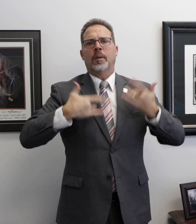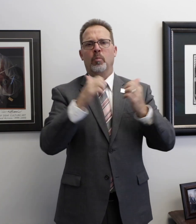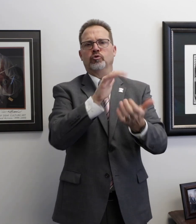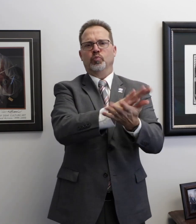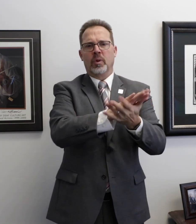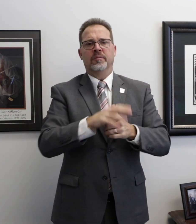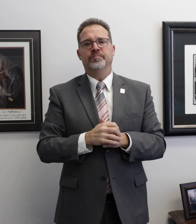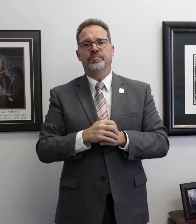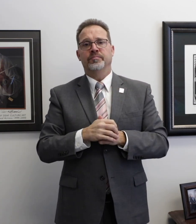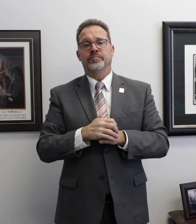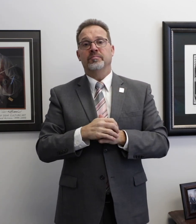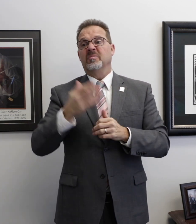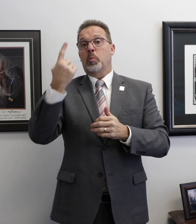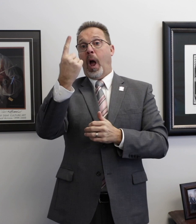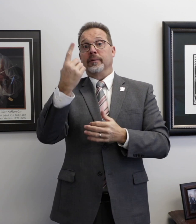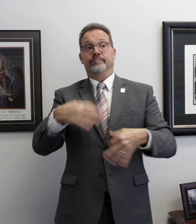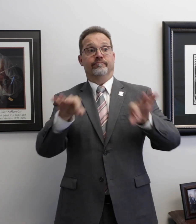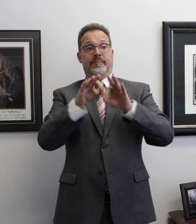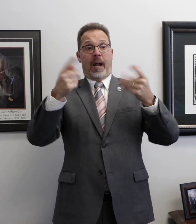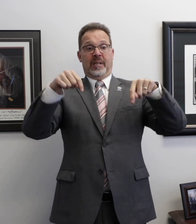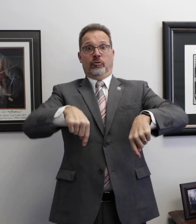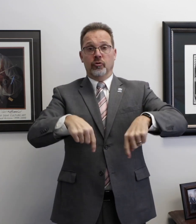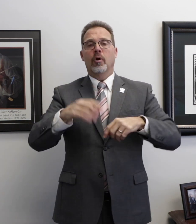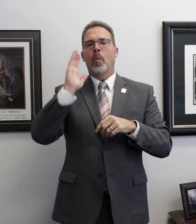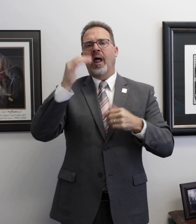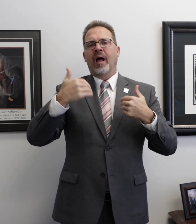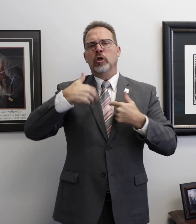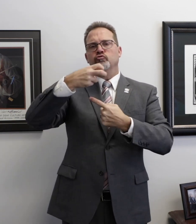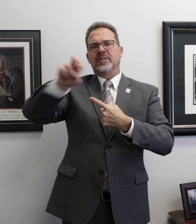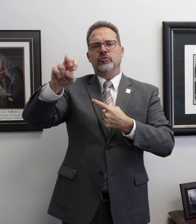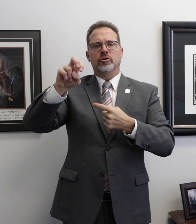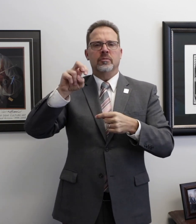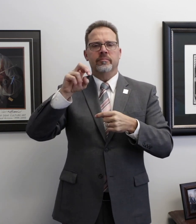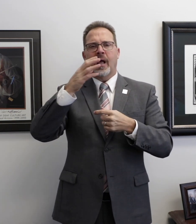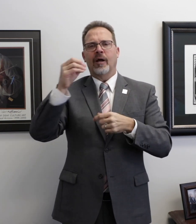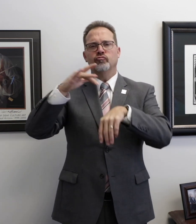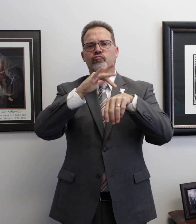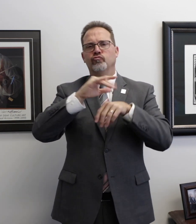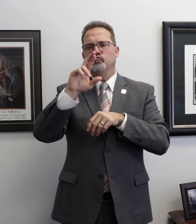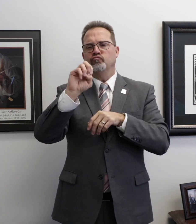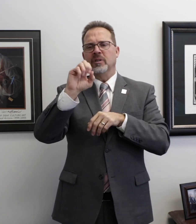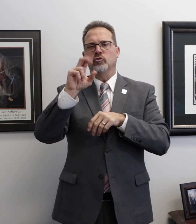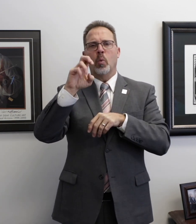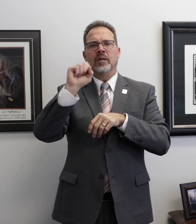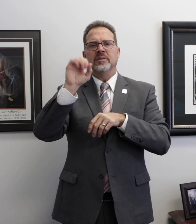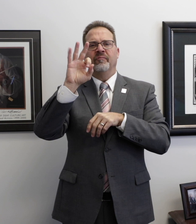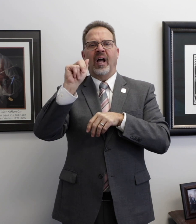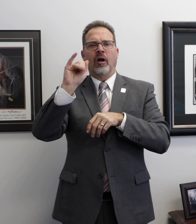at our website. One of the things I do want to share with you is that we have our Transition and Resource Fair. We